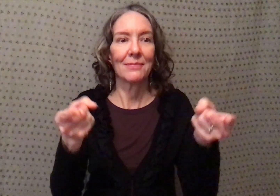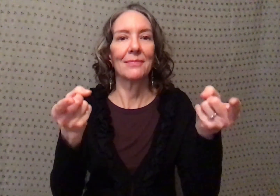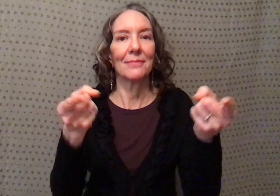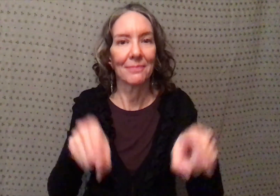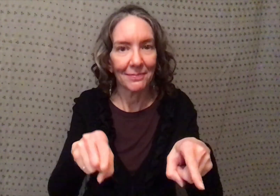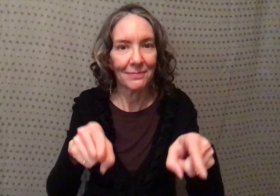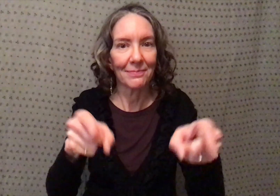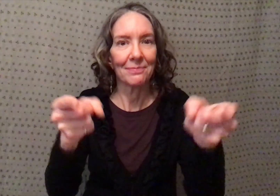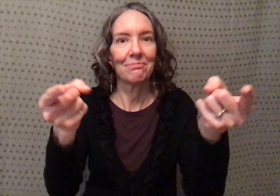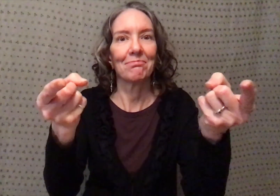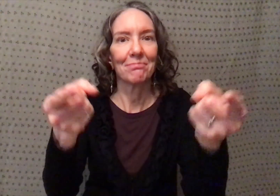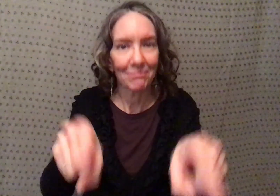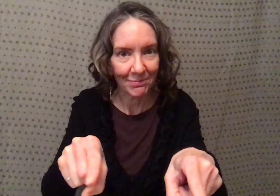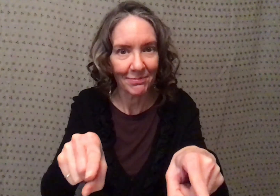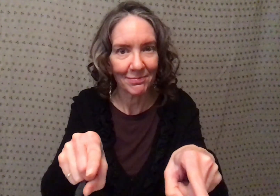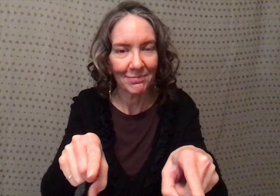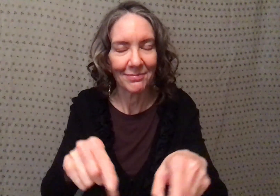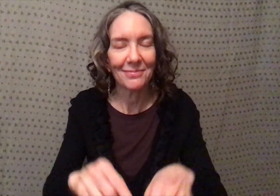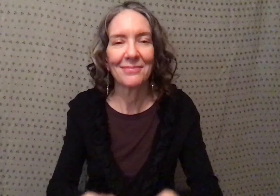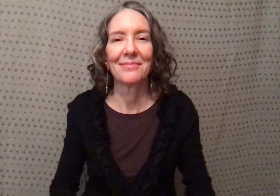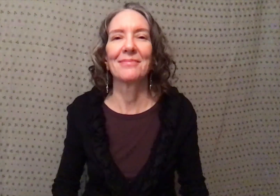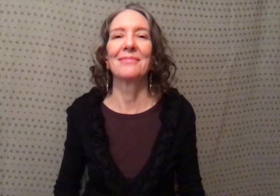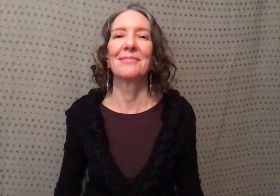Something keeps happening.